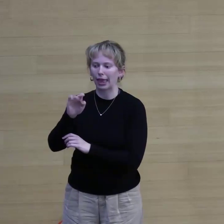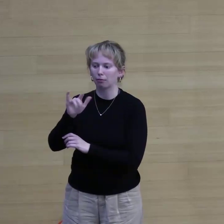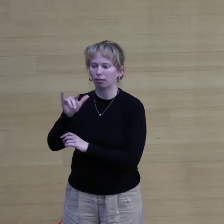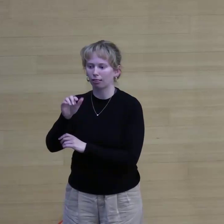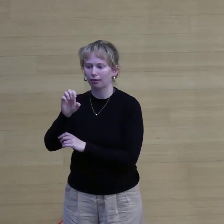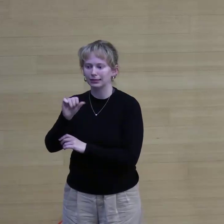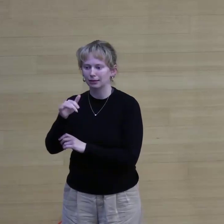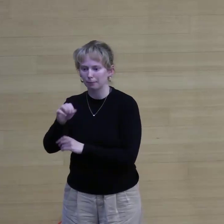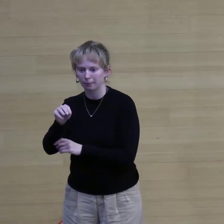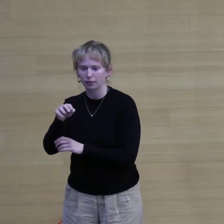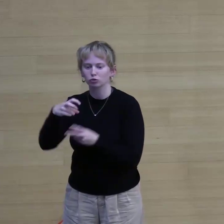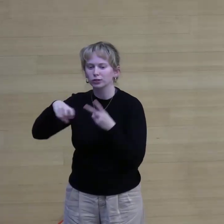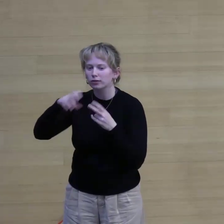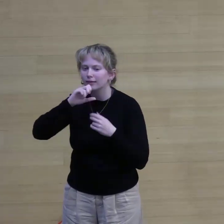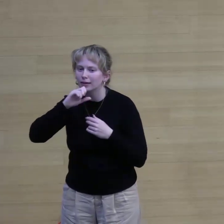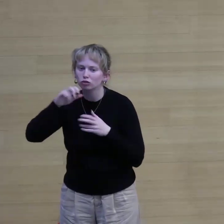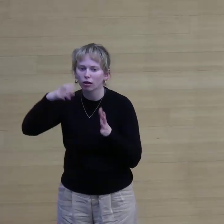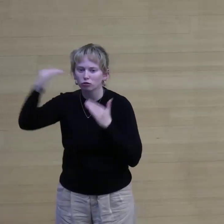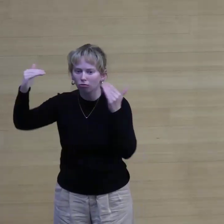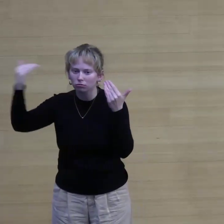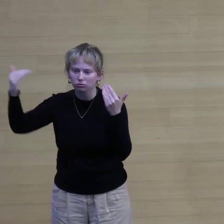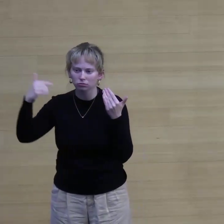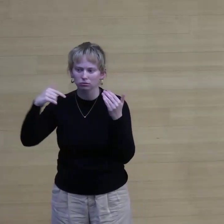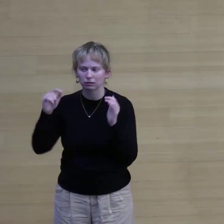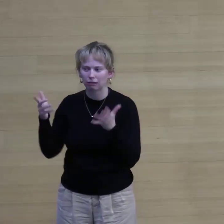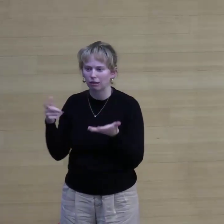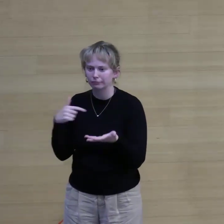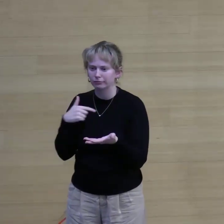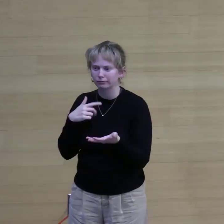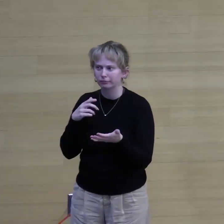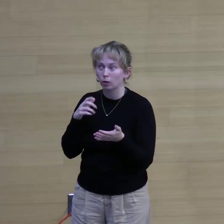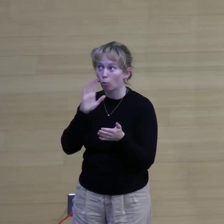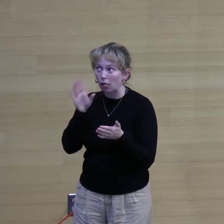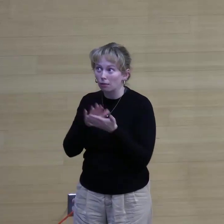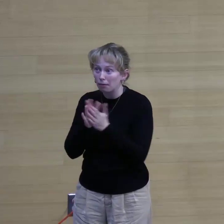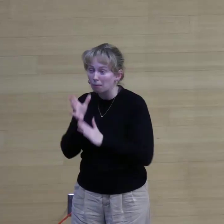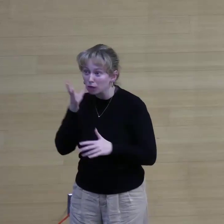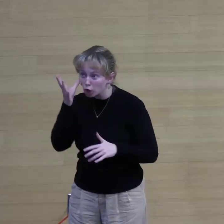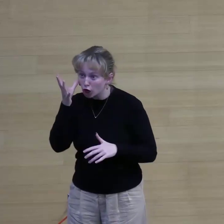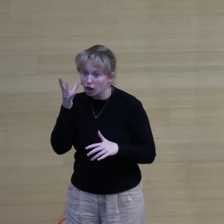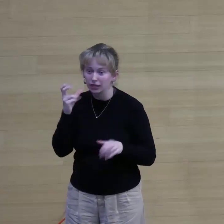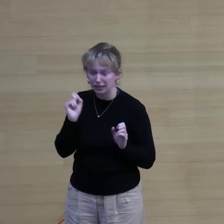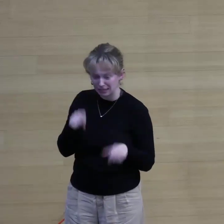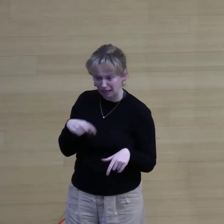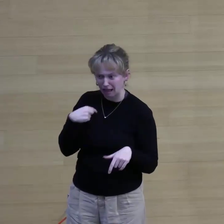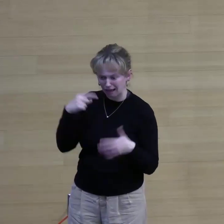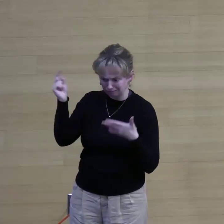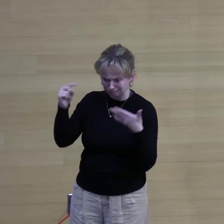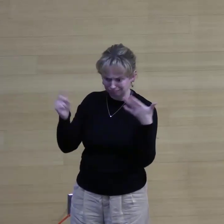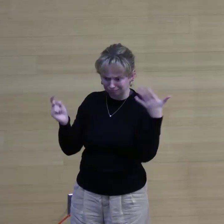especially when talking about the transitional age adults. Will I be a parent? Will I be able to do these things?